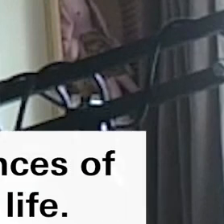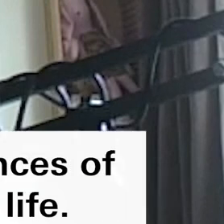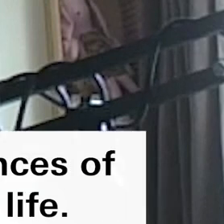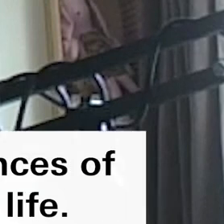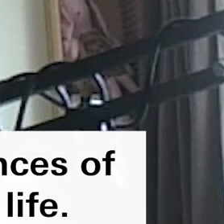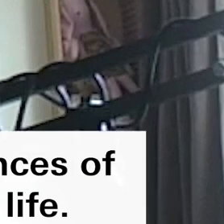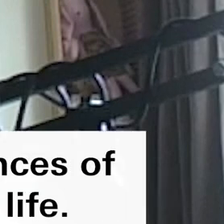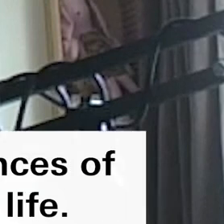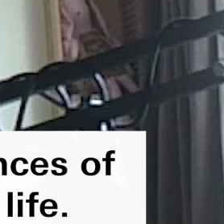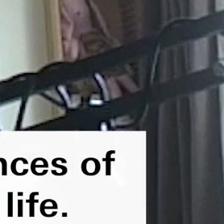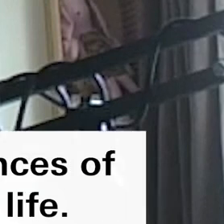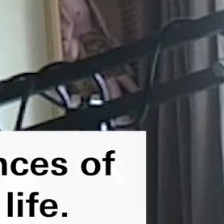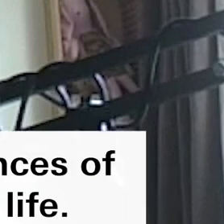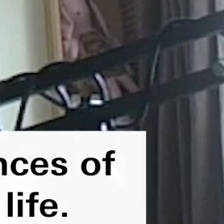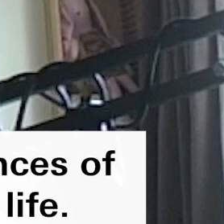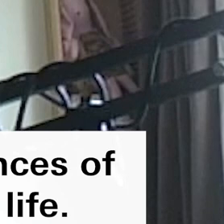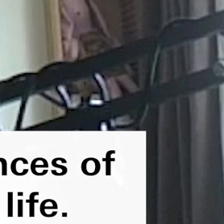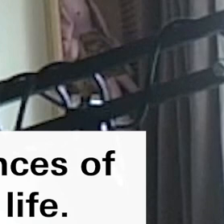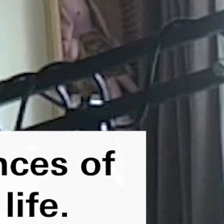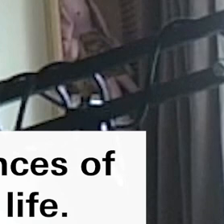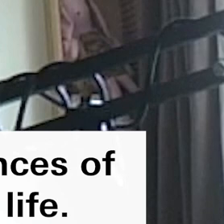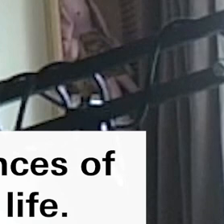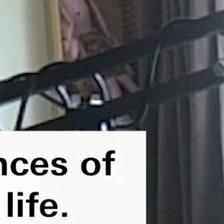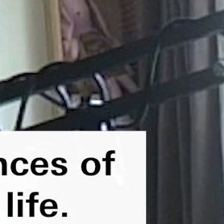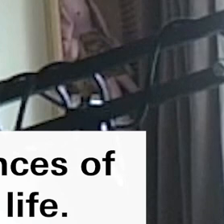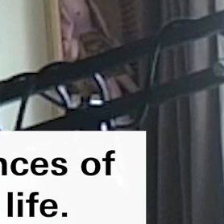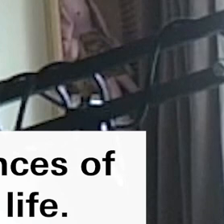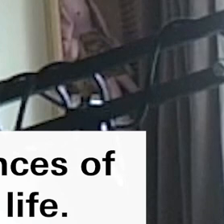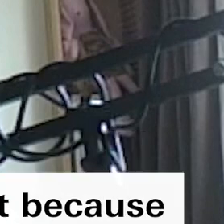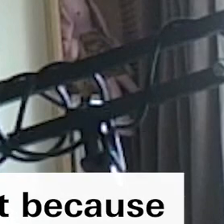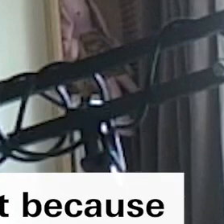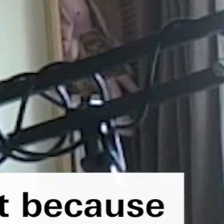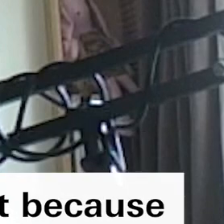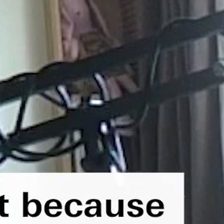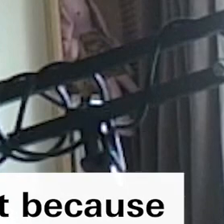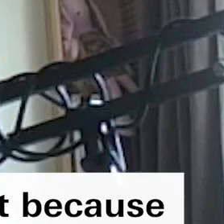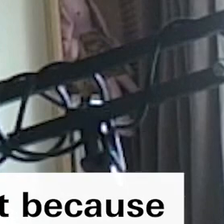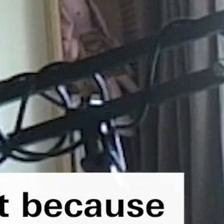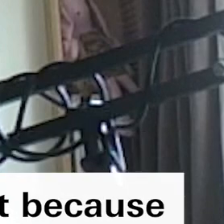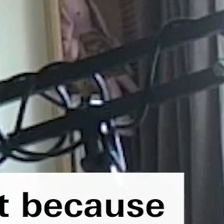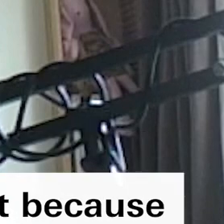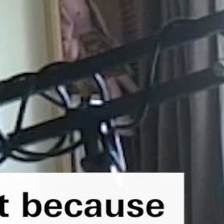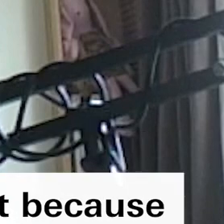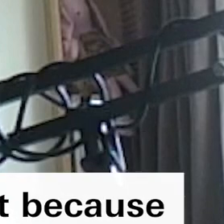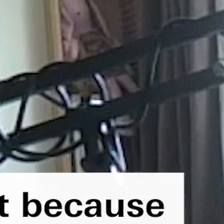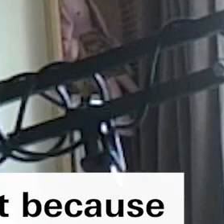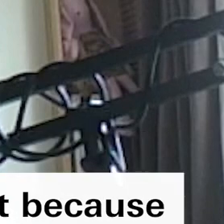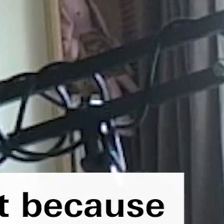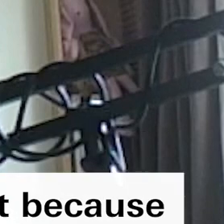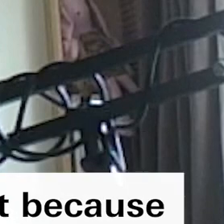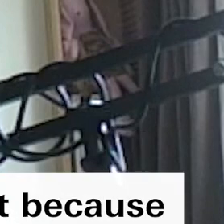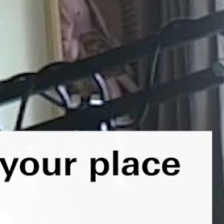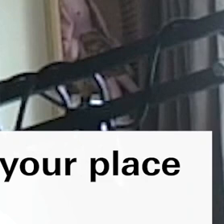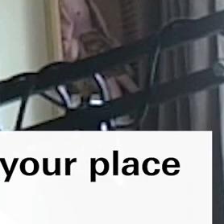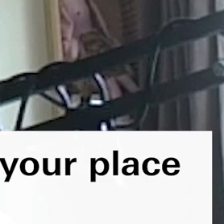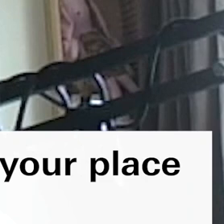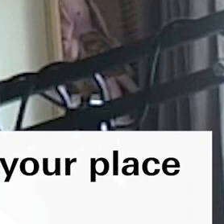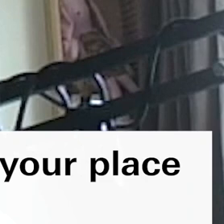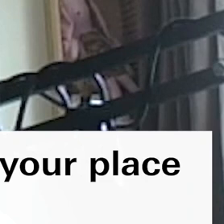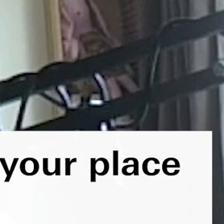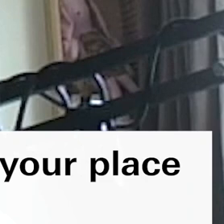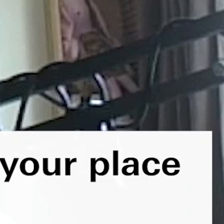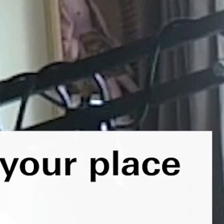the experiences of disablement in everyday life. And that's extremely important because as